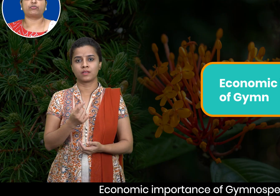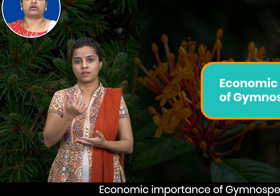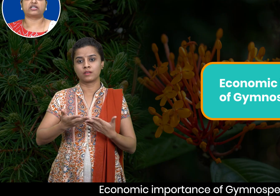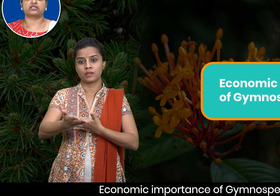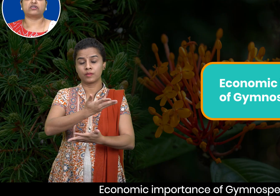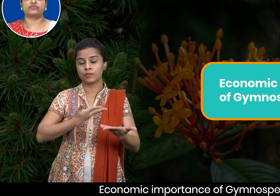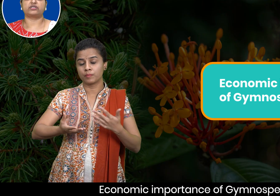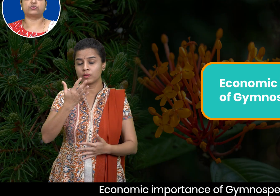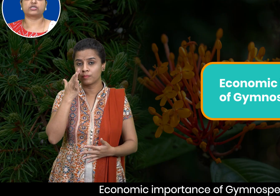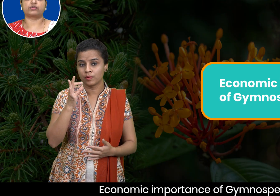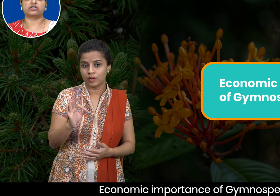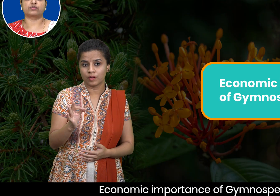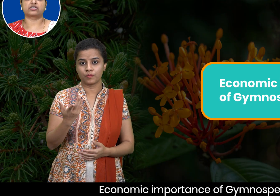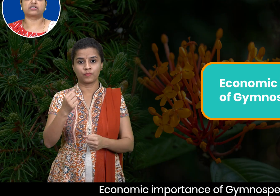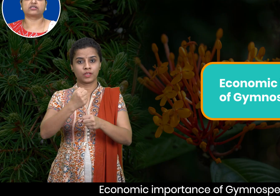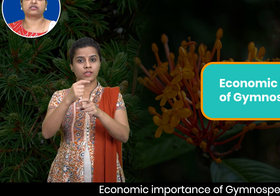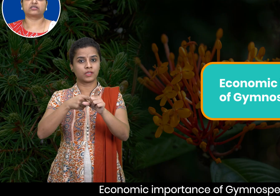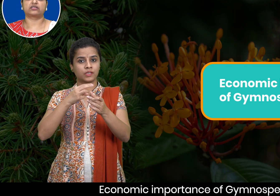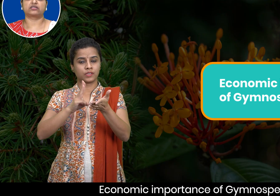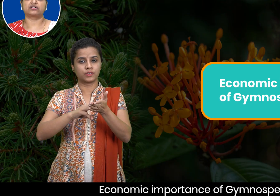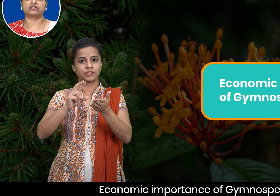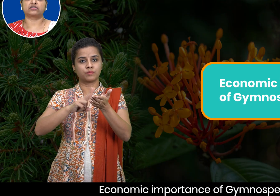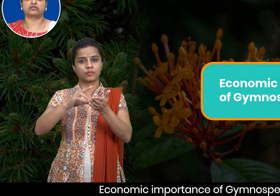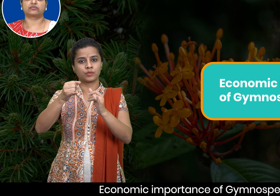Economic importance of gymnosperms.